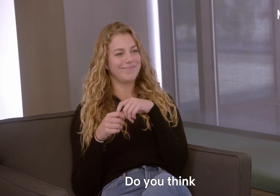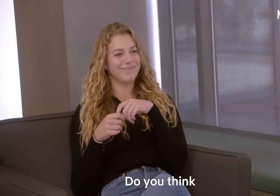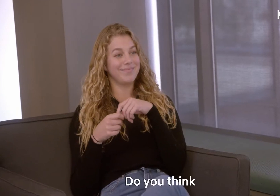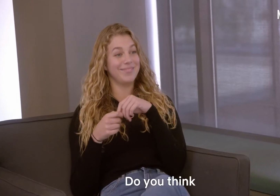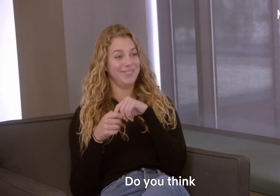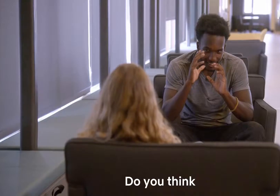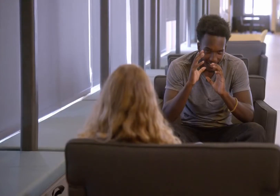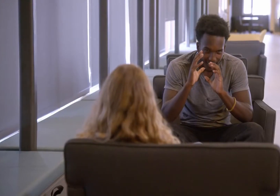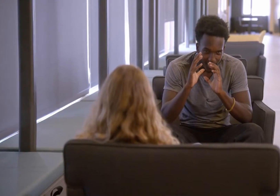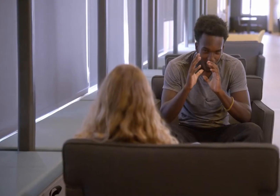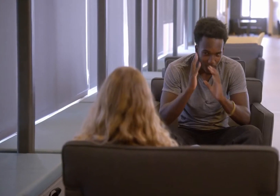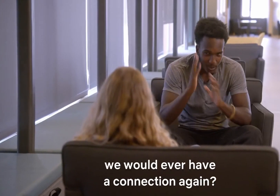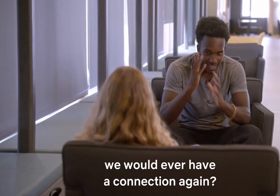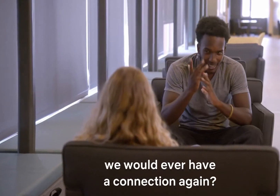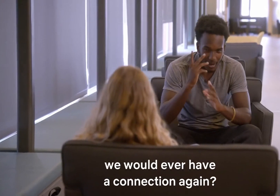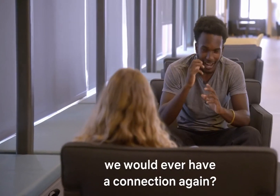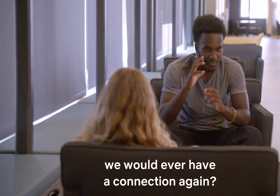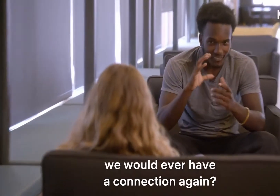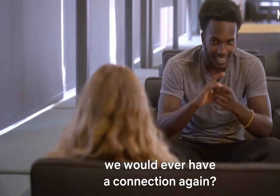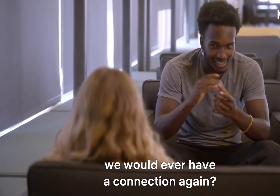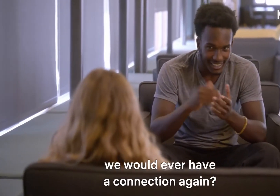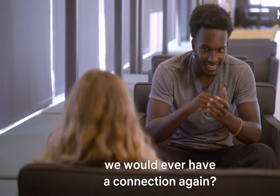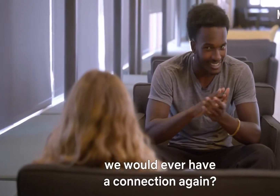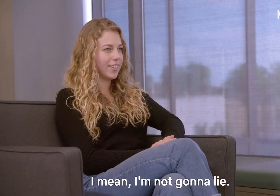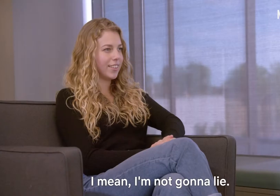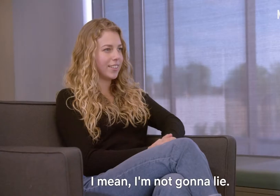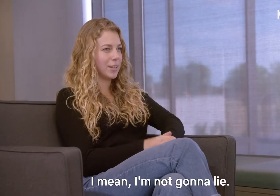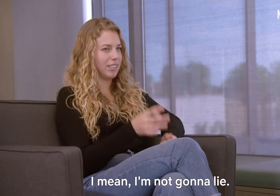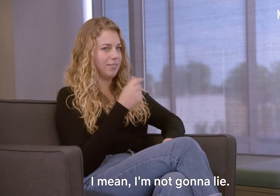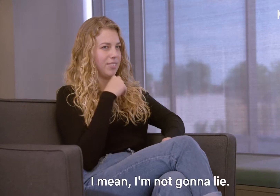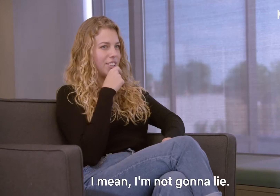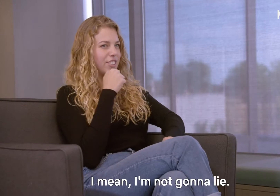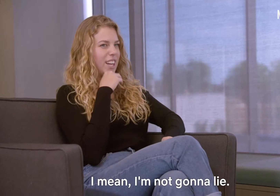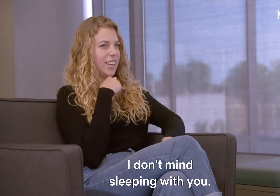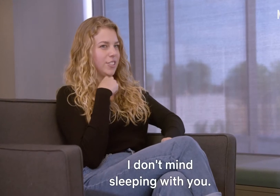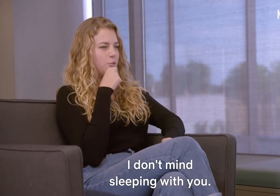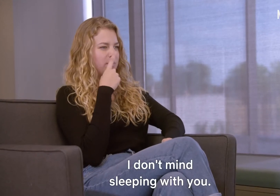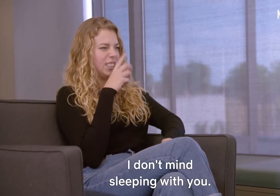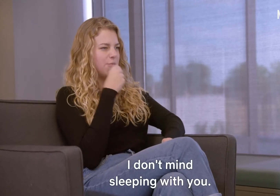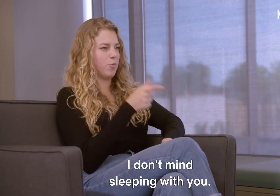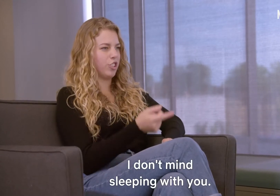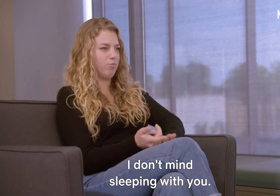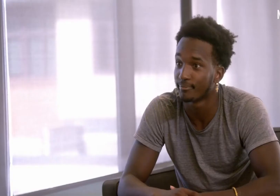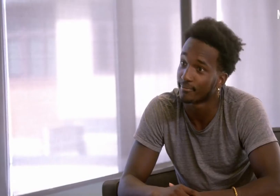Do you think we would ever have a connection again? I mean, not gonna lie, I don't mind sleeping with you.